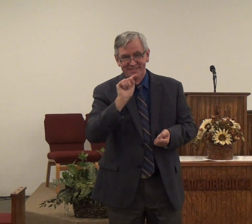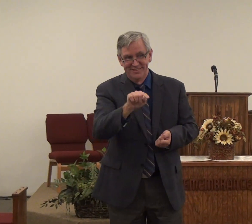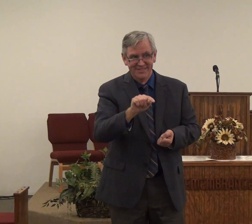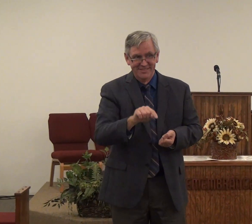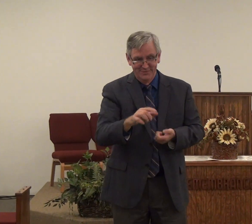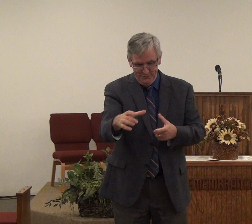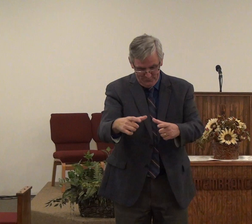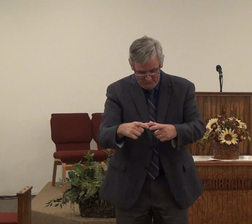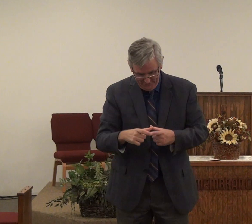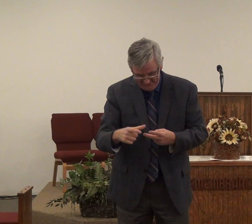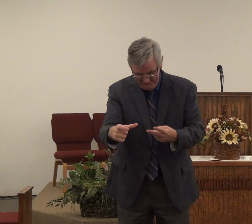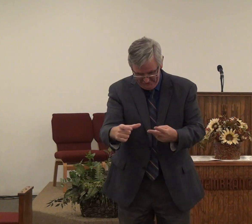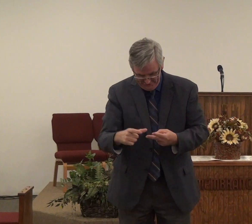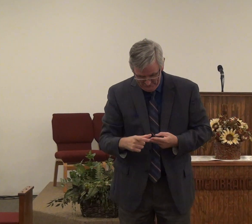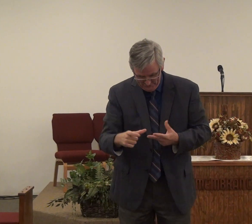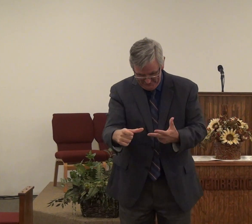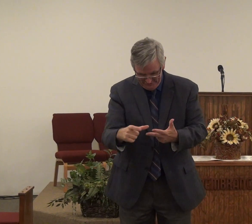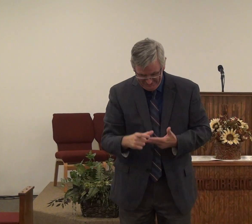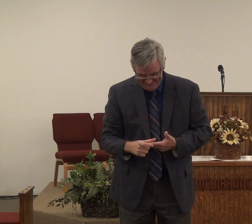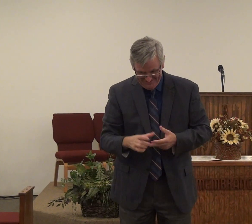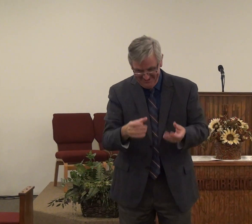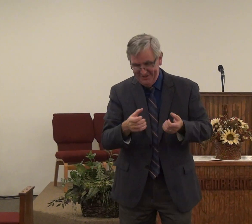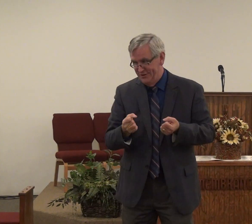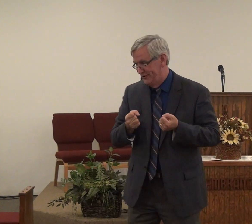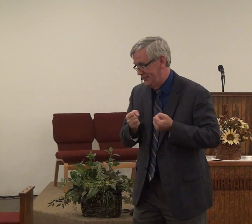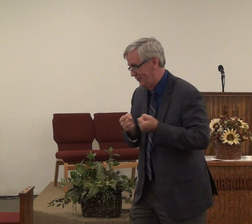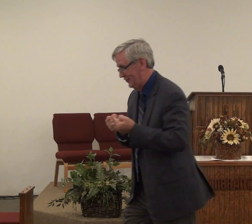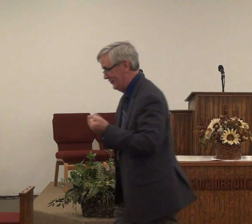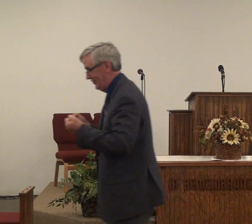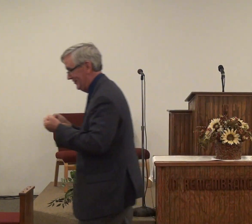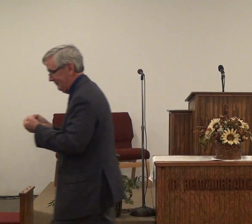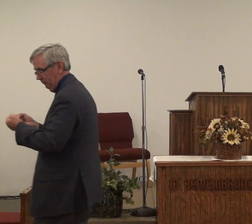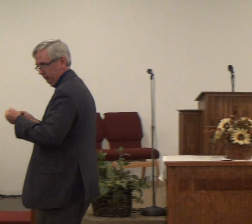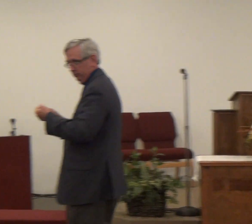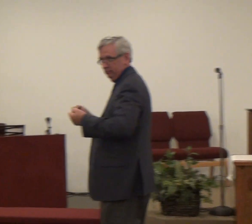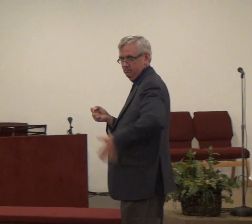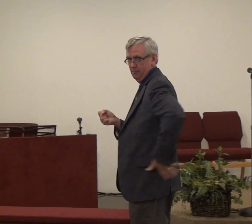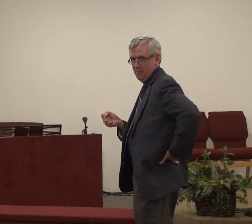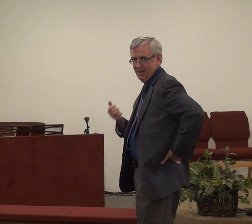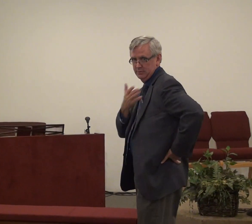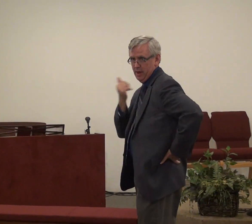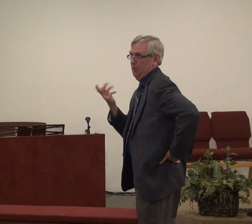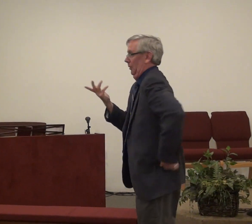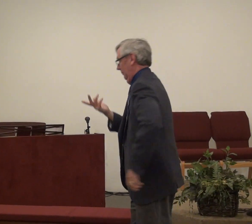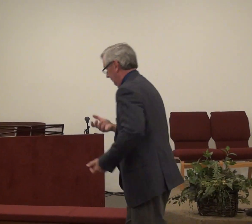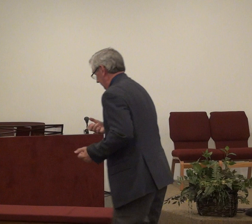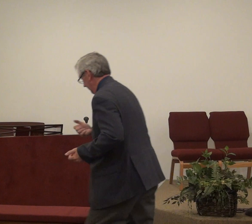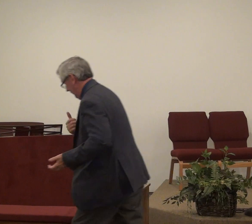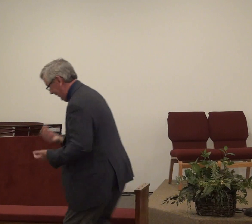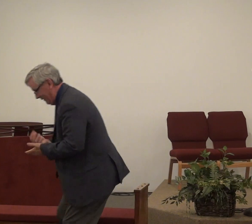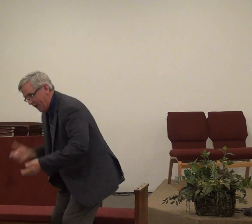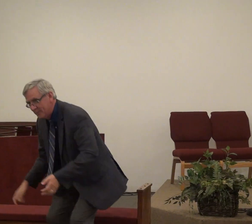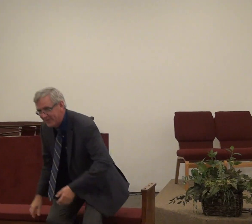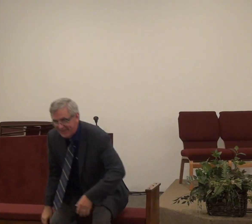you start selecting some videos, get about three videos, and go home. Back is feeling better now.